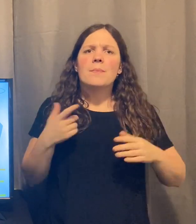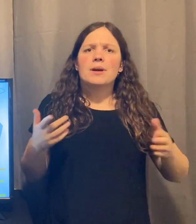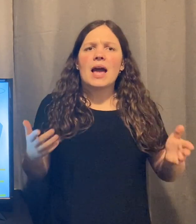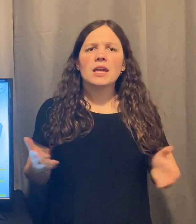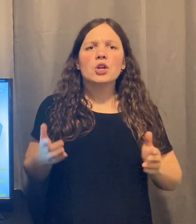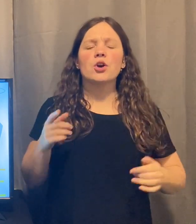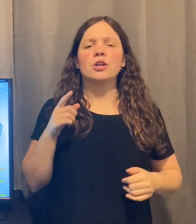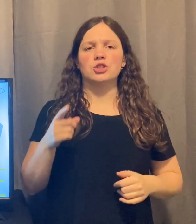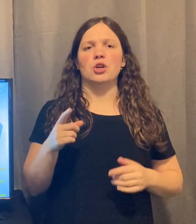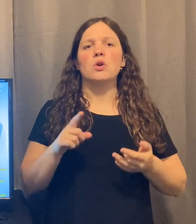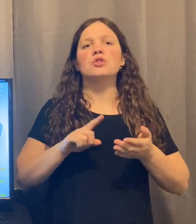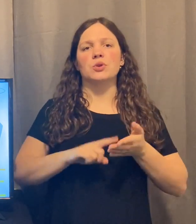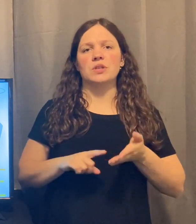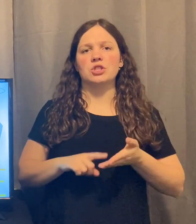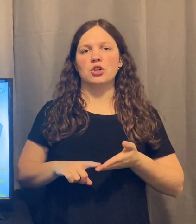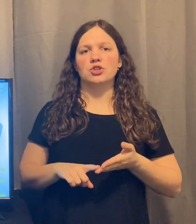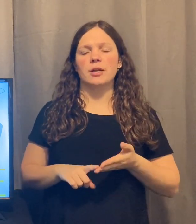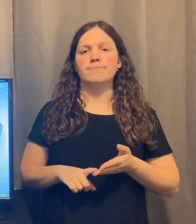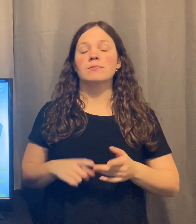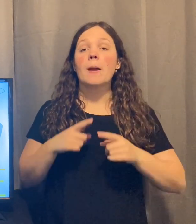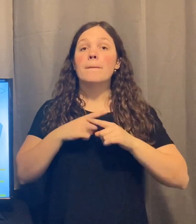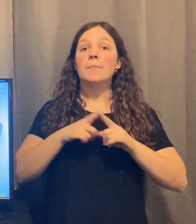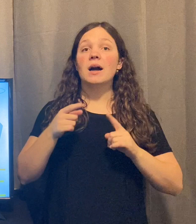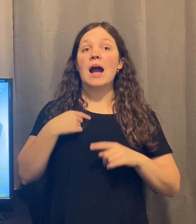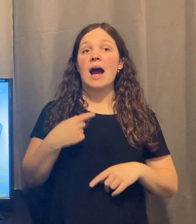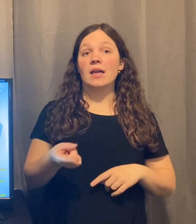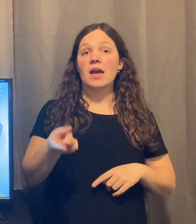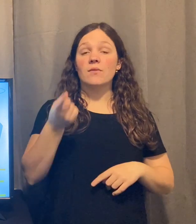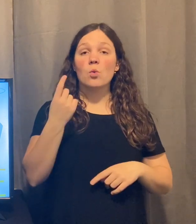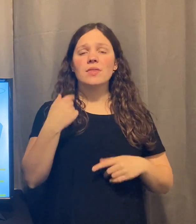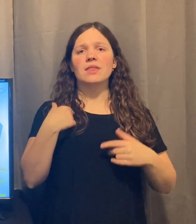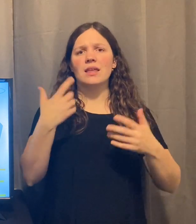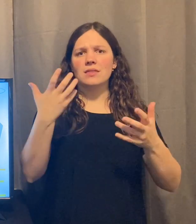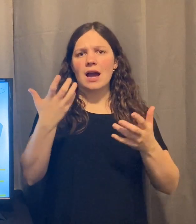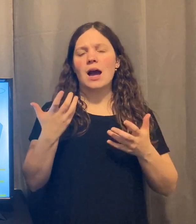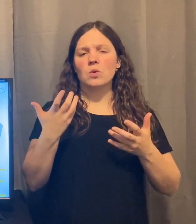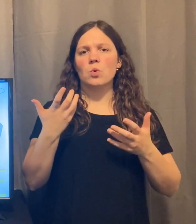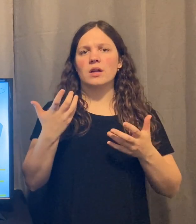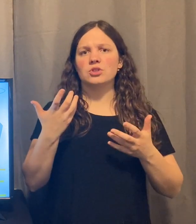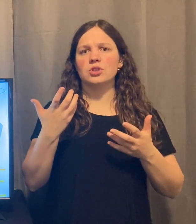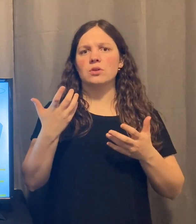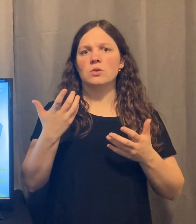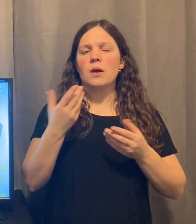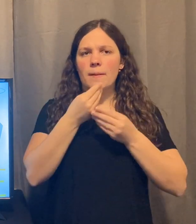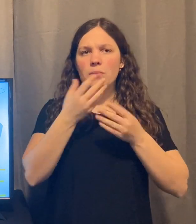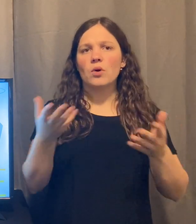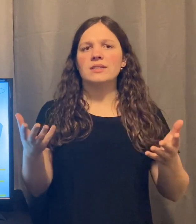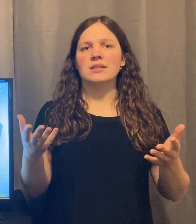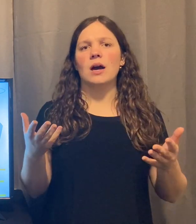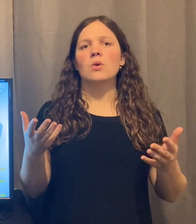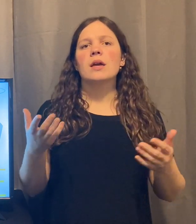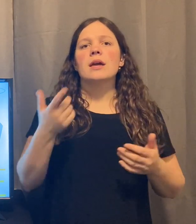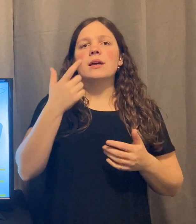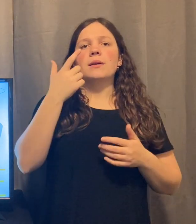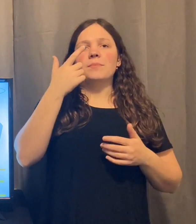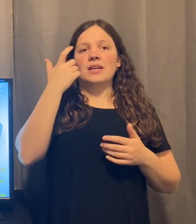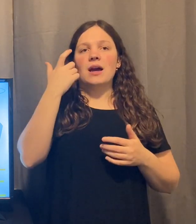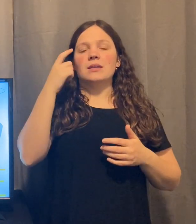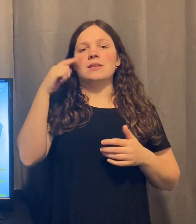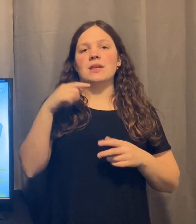I encourage you to research it. But I have one thing that I want to point out because this is